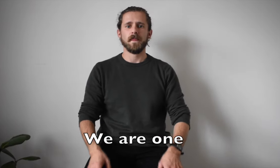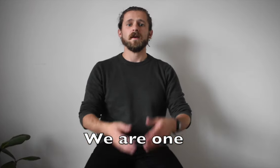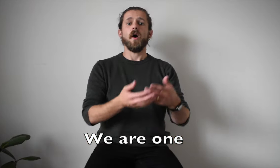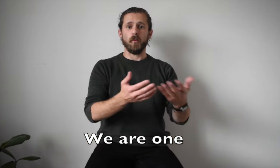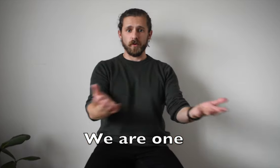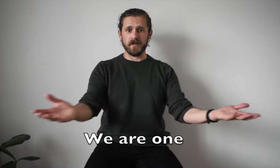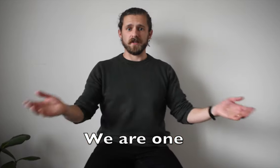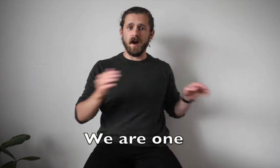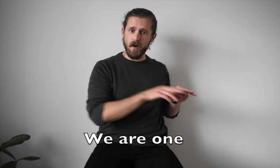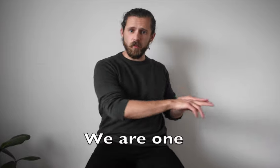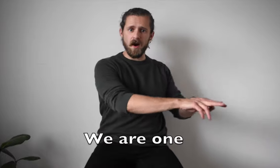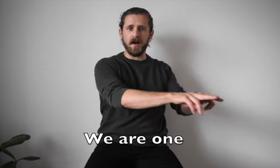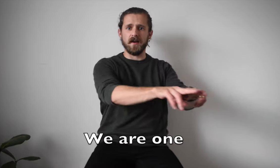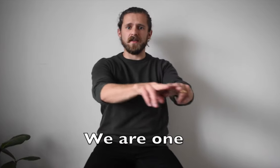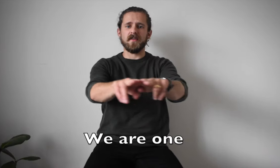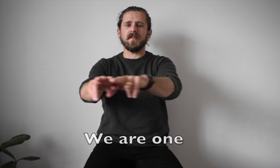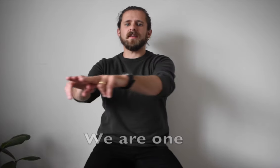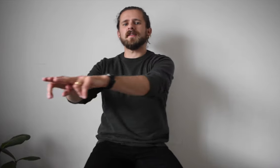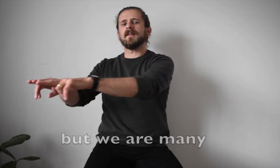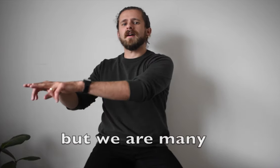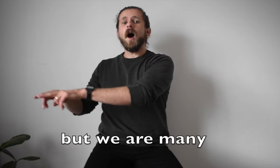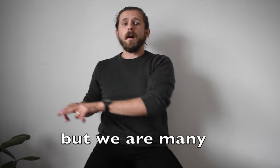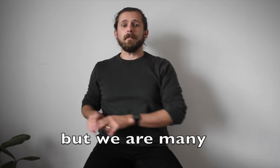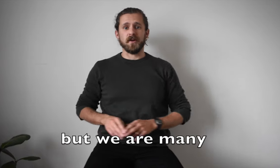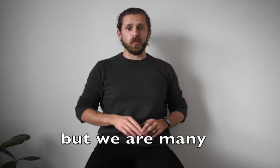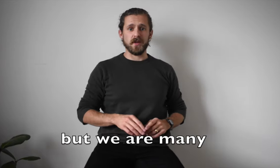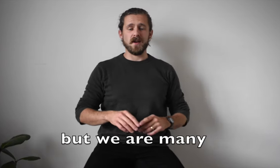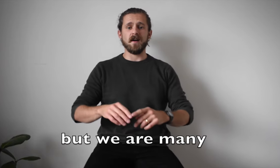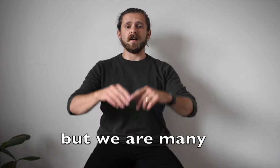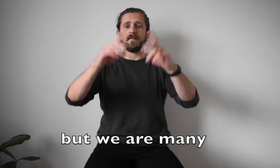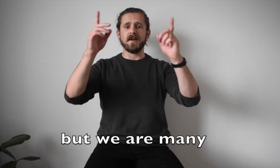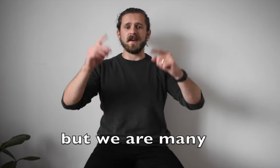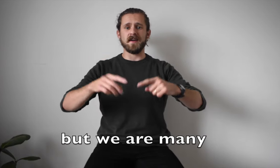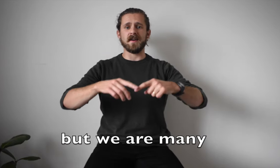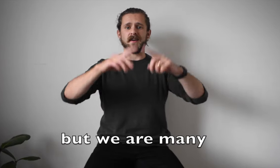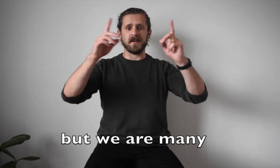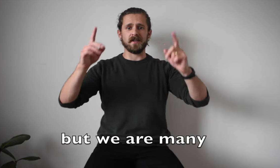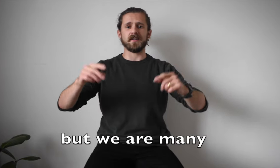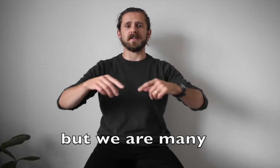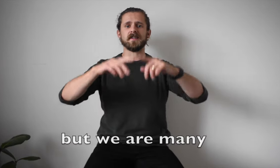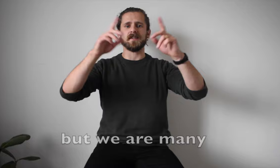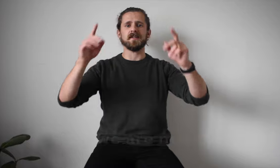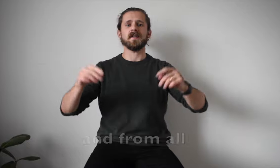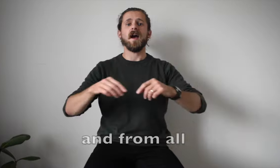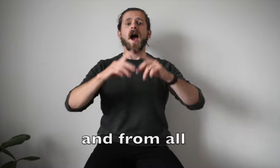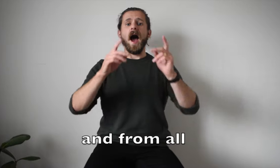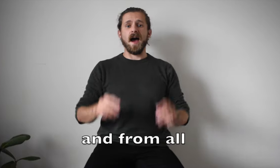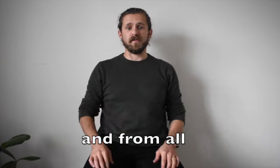We Are One But We Are Very And